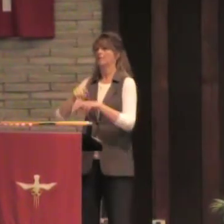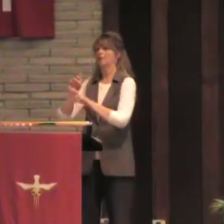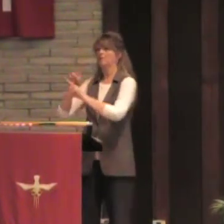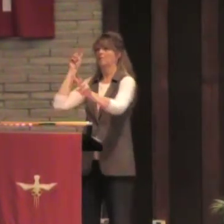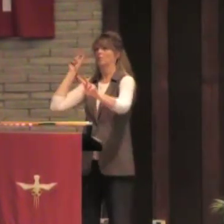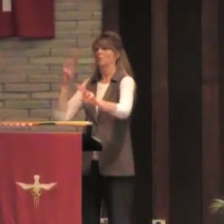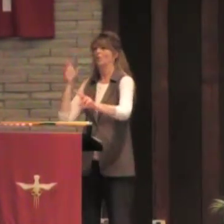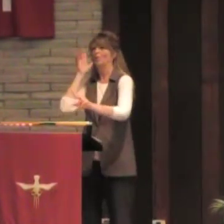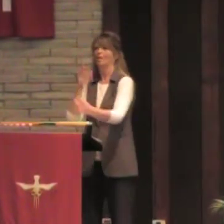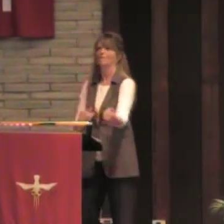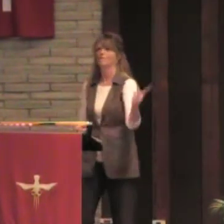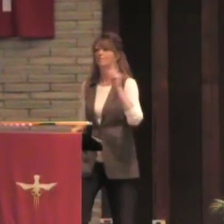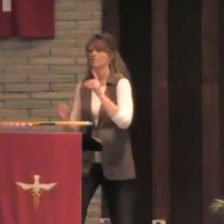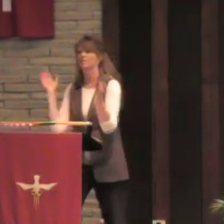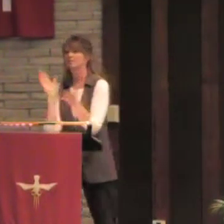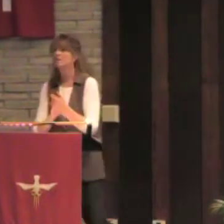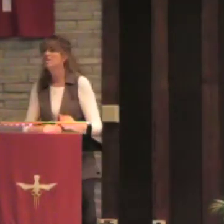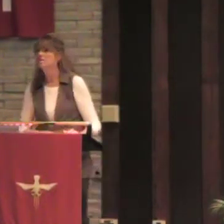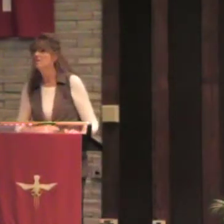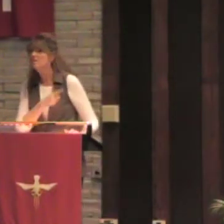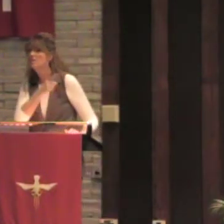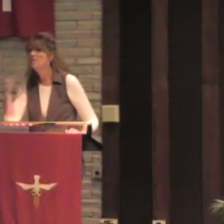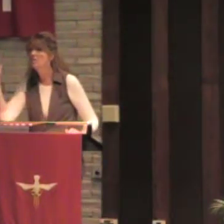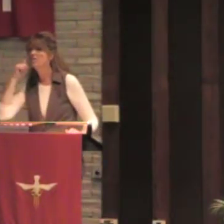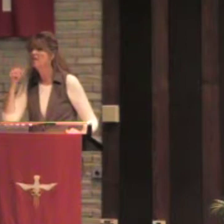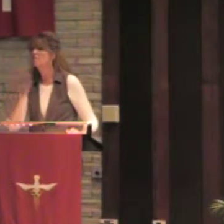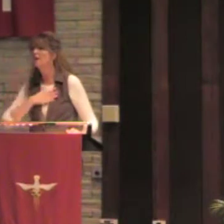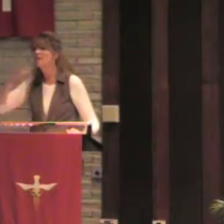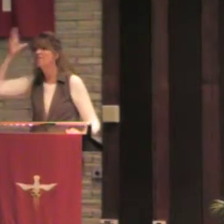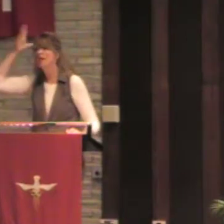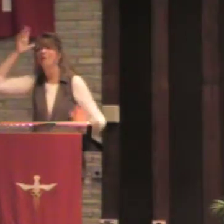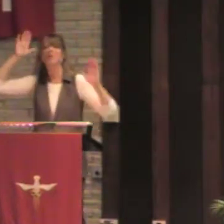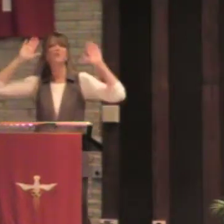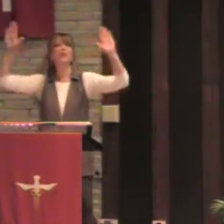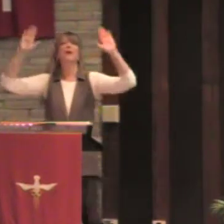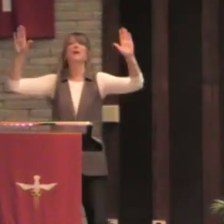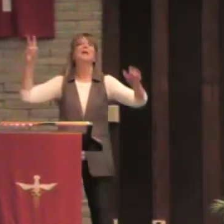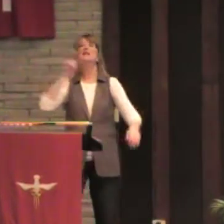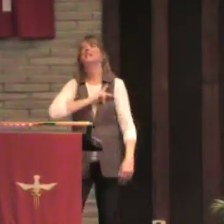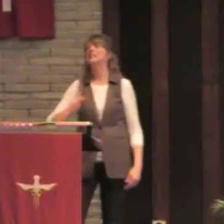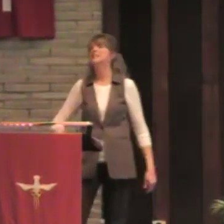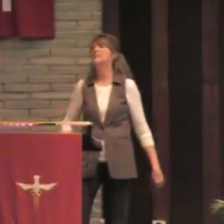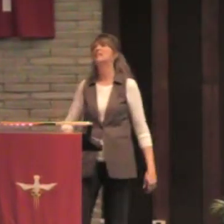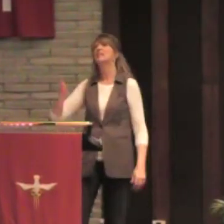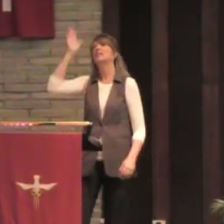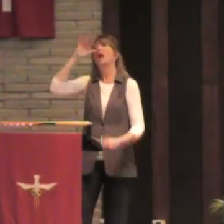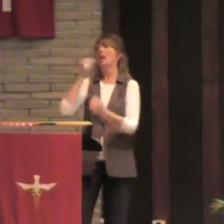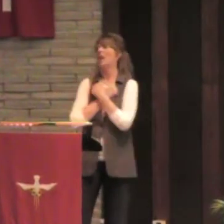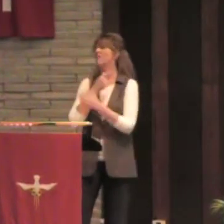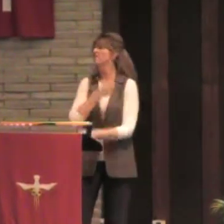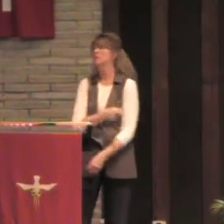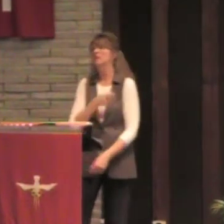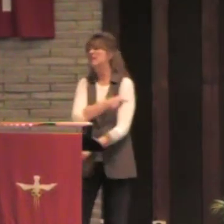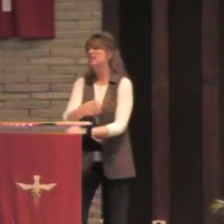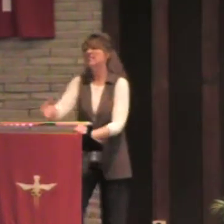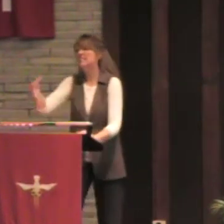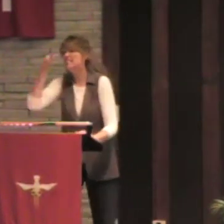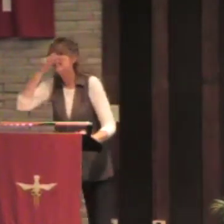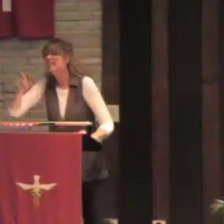father, and then it was time for the funeral? And he would get up there and he would say, you think my father was a great king,